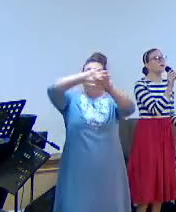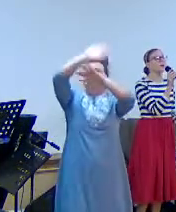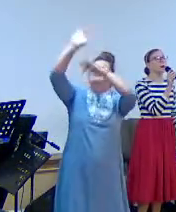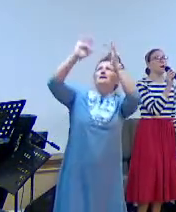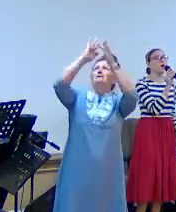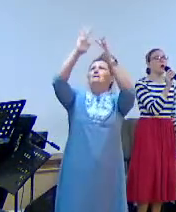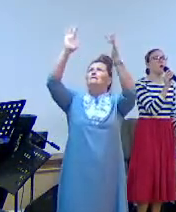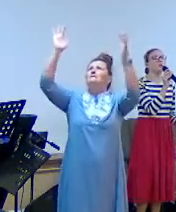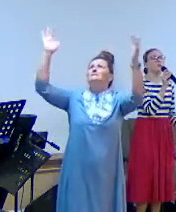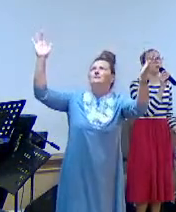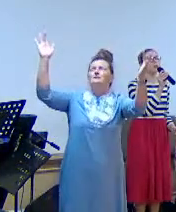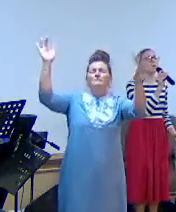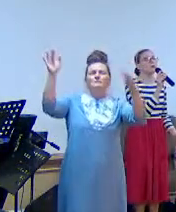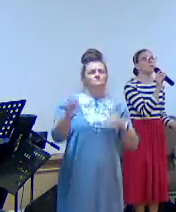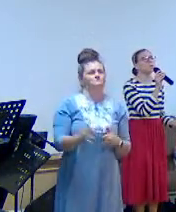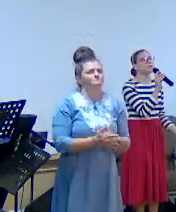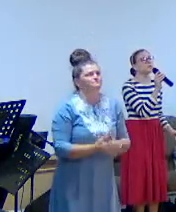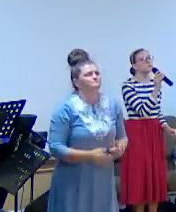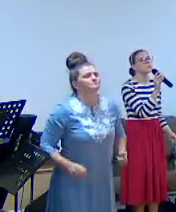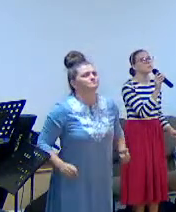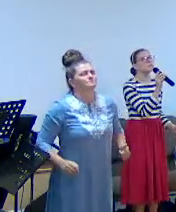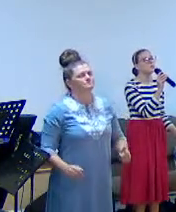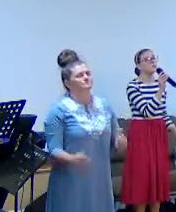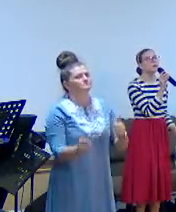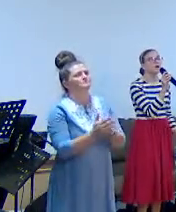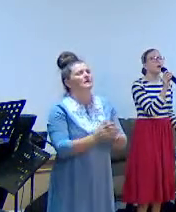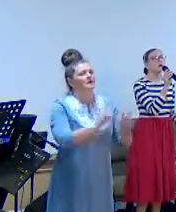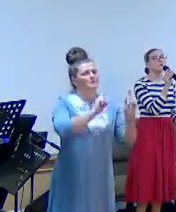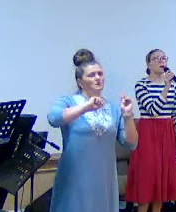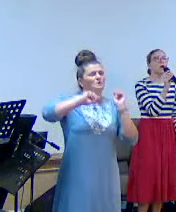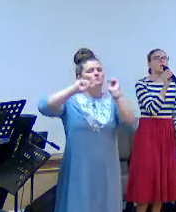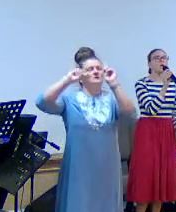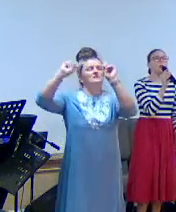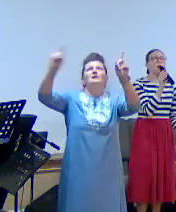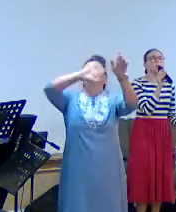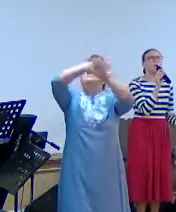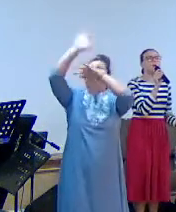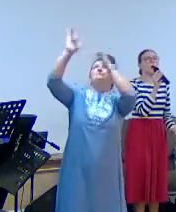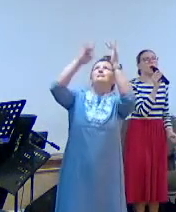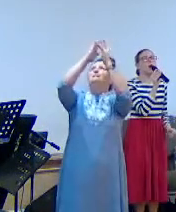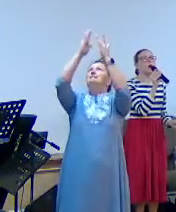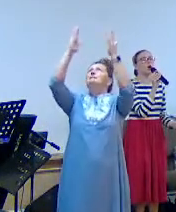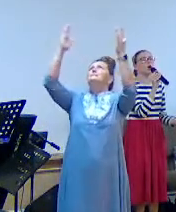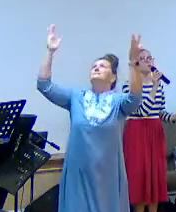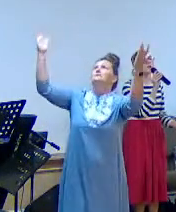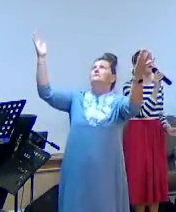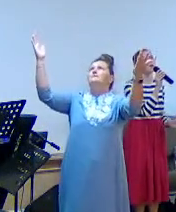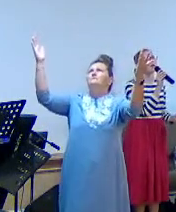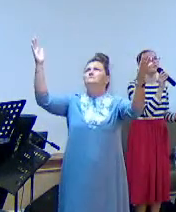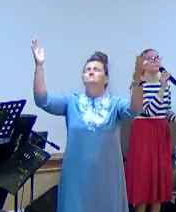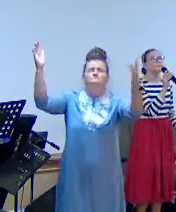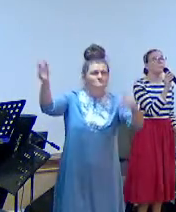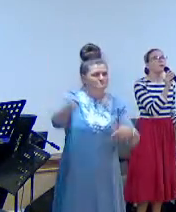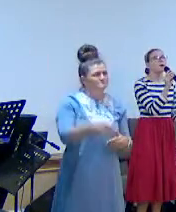up yonder, yeah, I'm going up